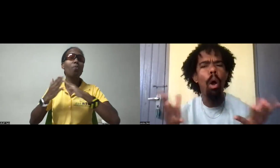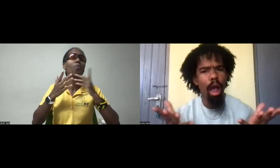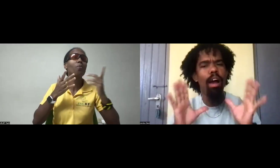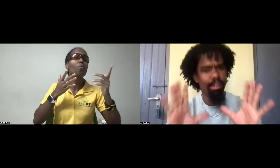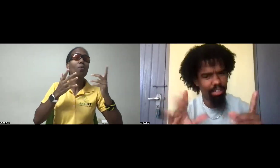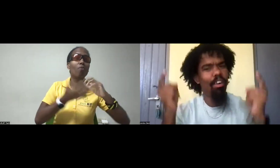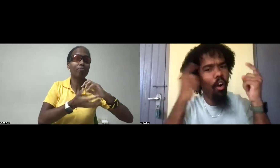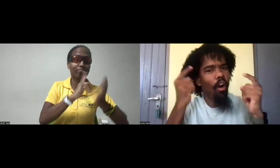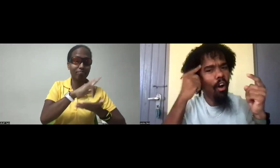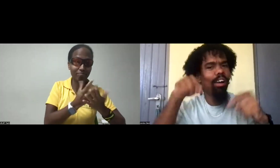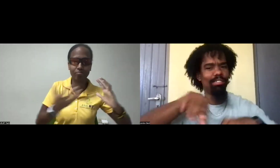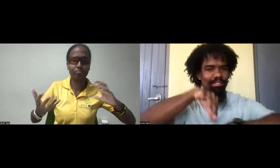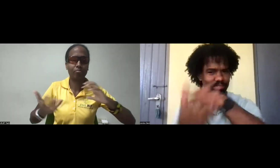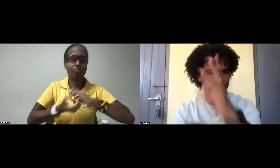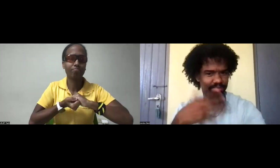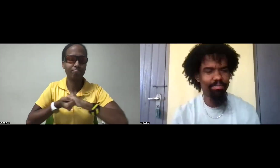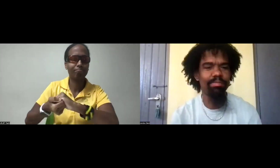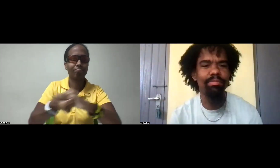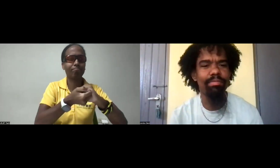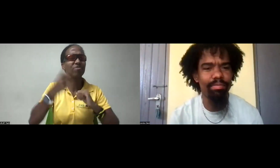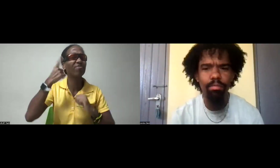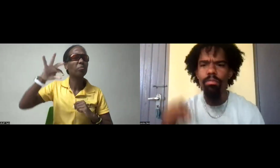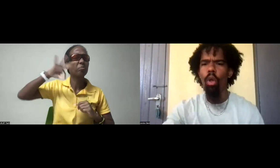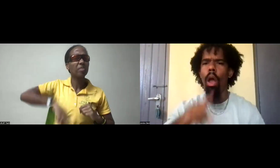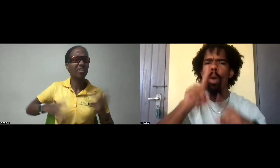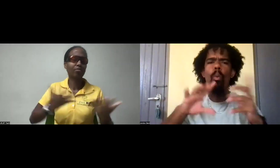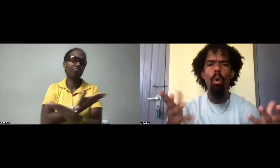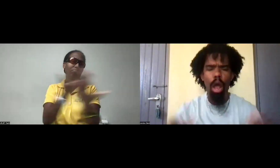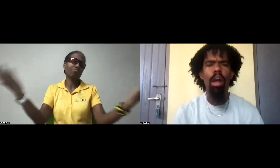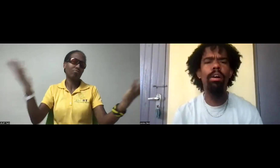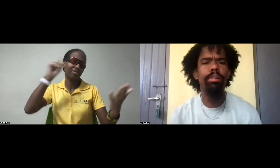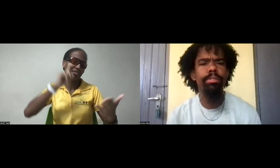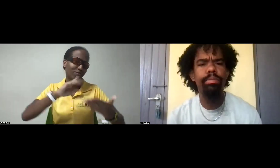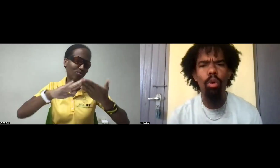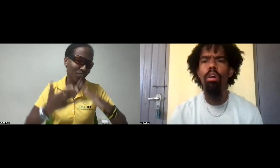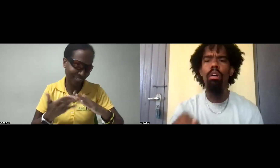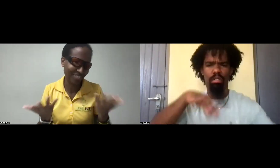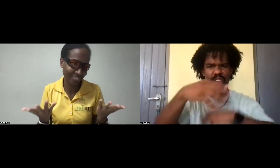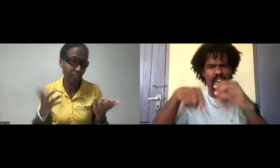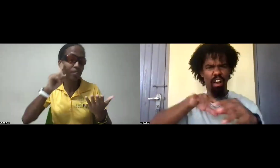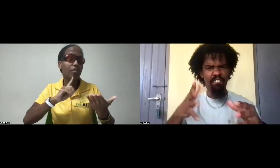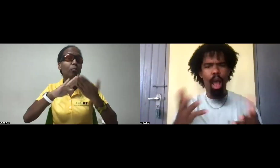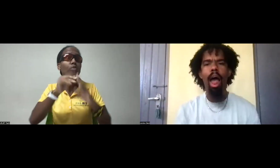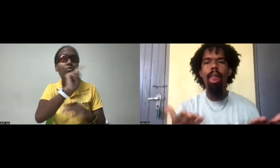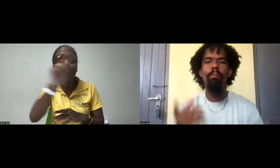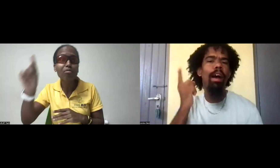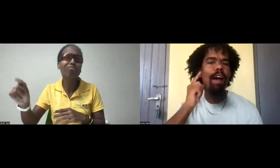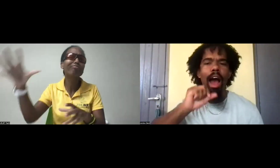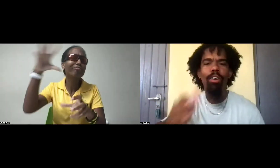important for the community and our partnership with the JSL Bible Translations for the deaf community,